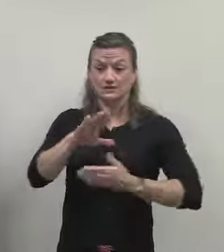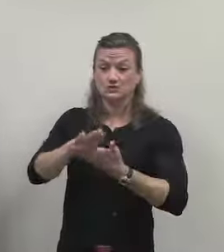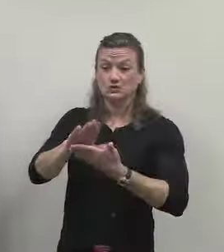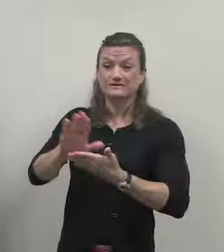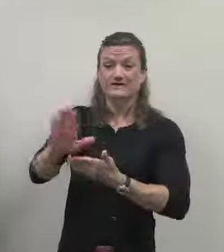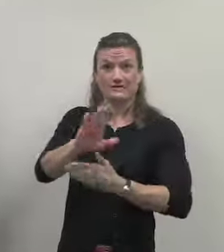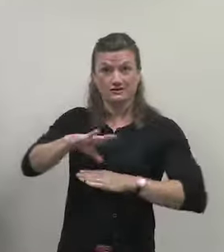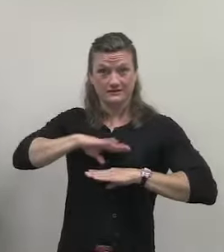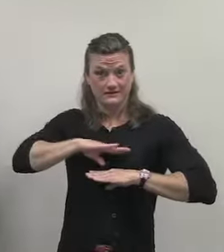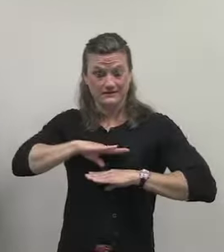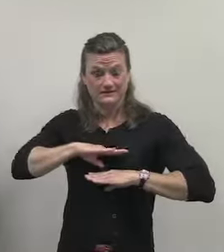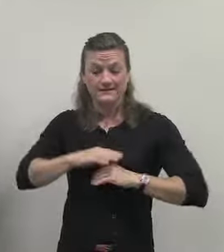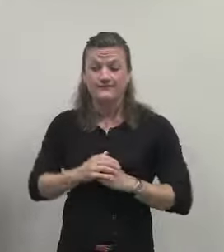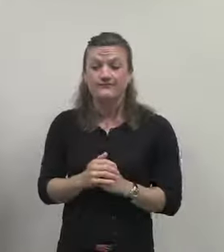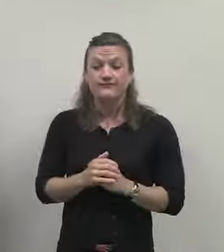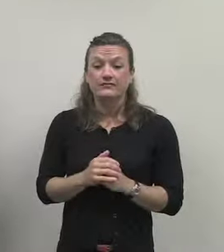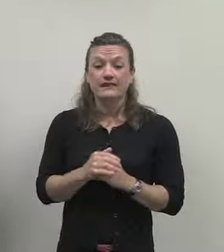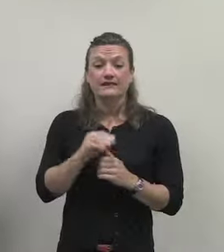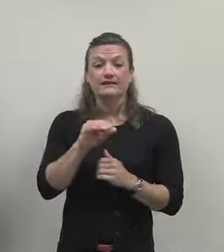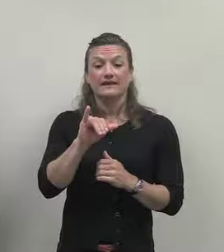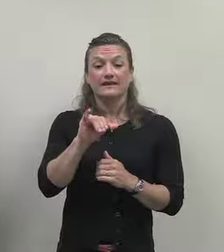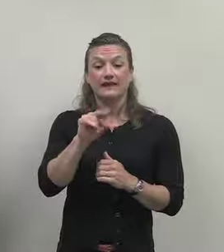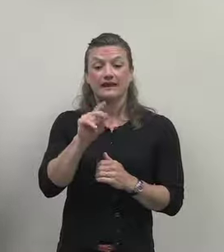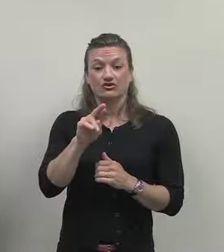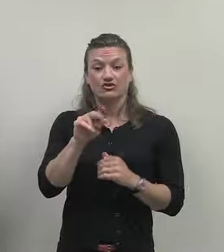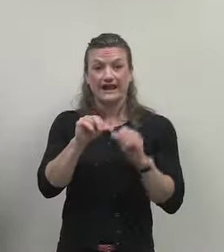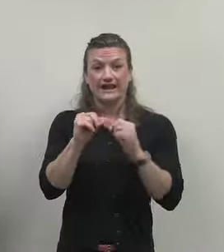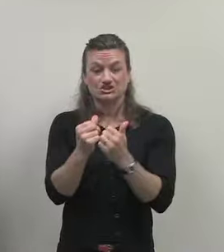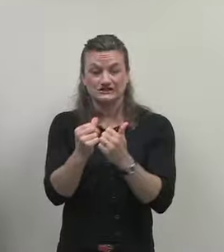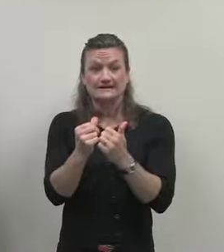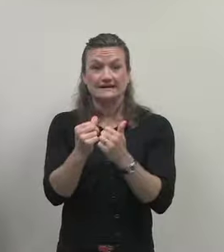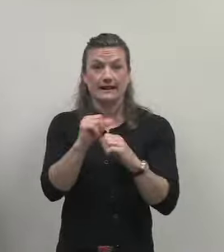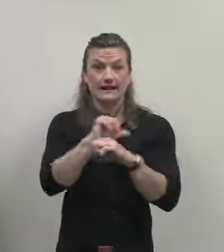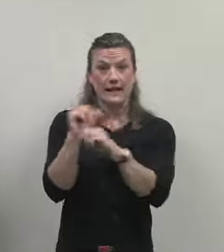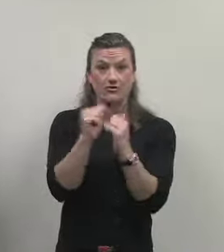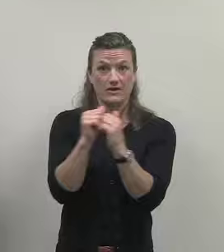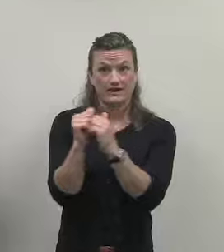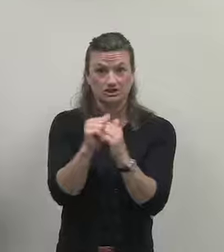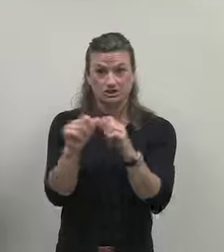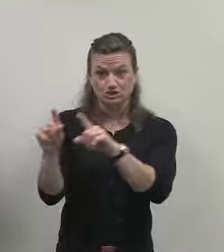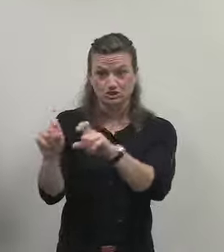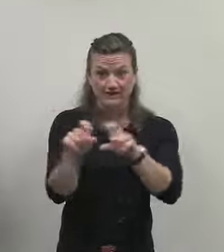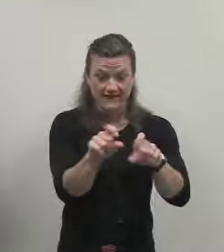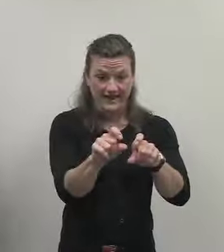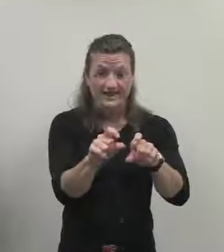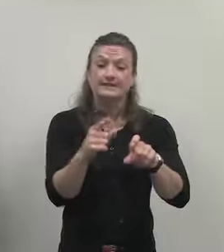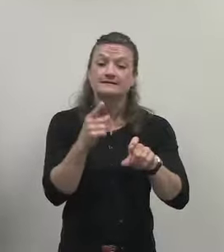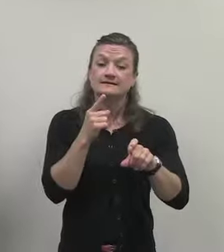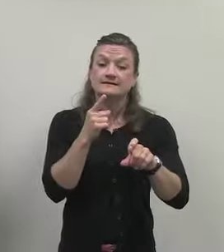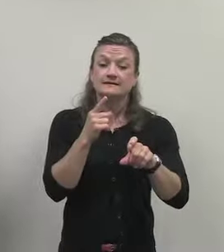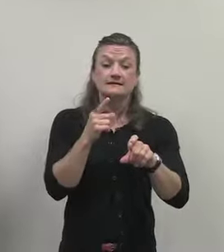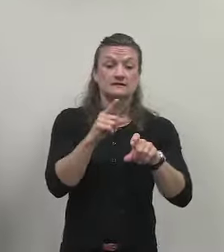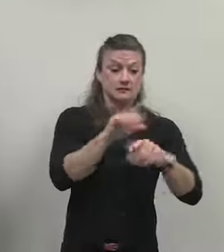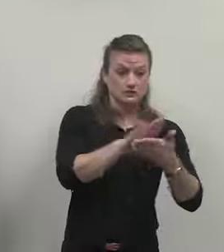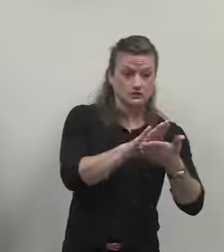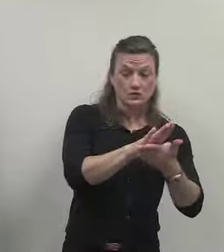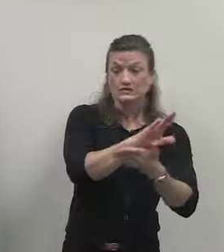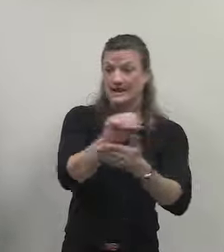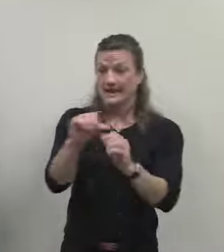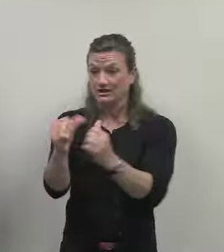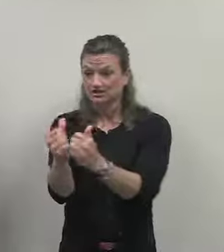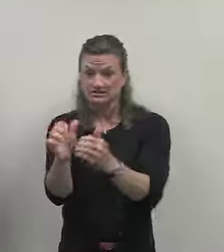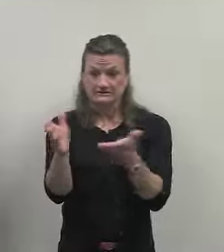schools. And the interagency collaboration, the satisfaction surveys say that the interagency collaboration between schools